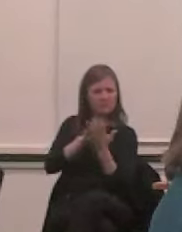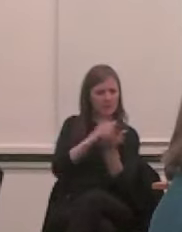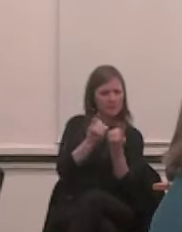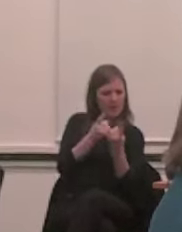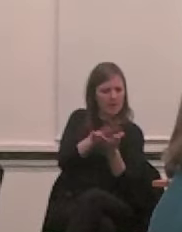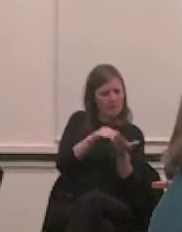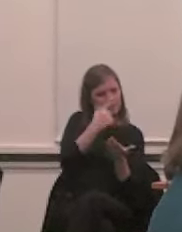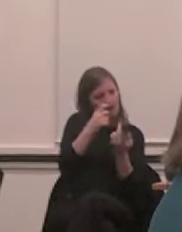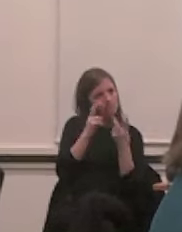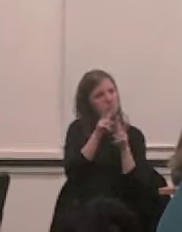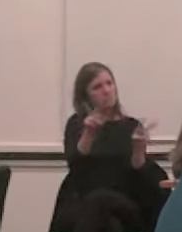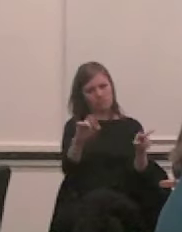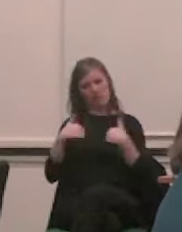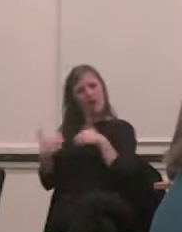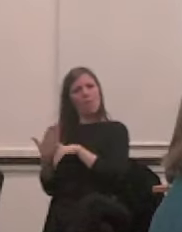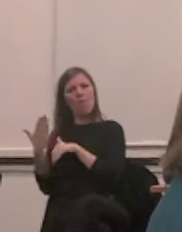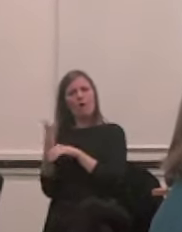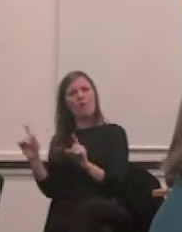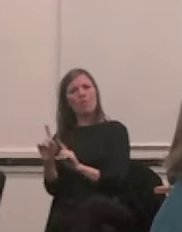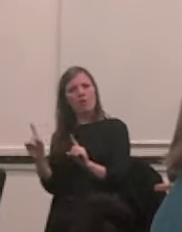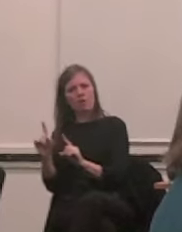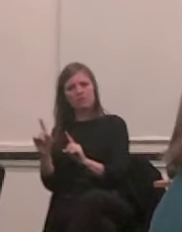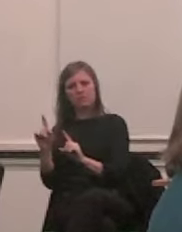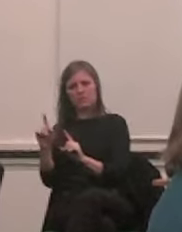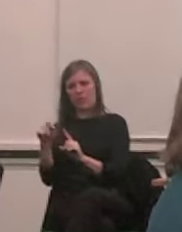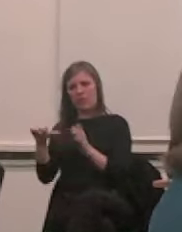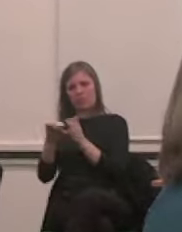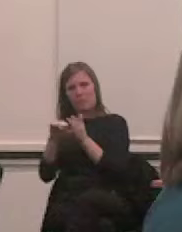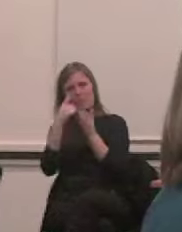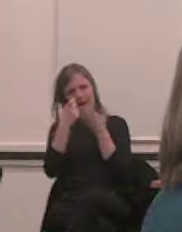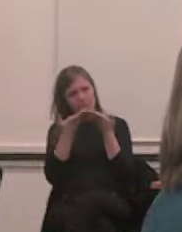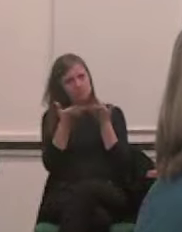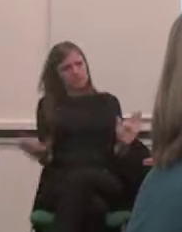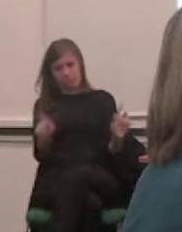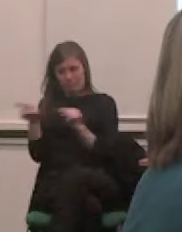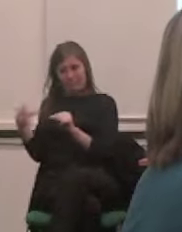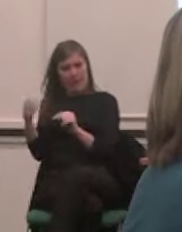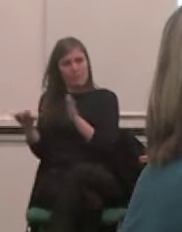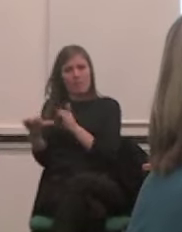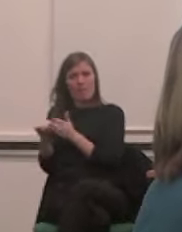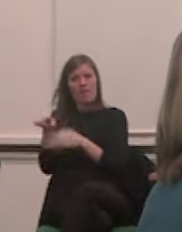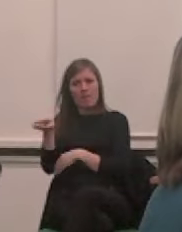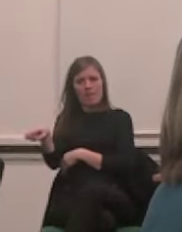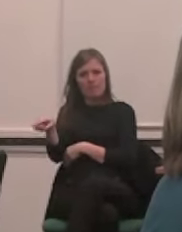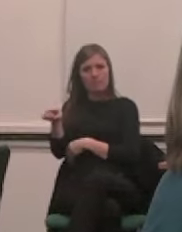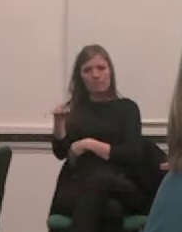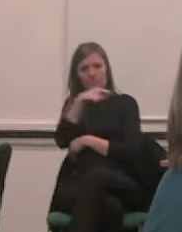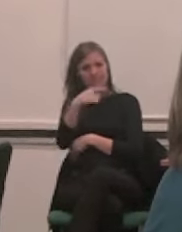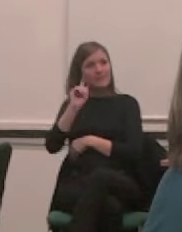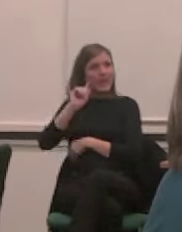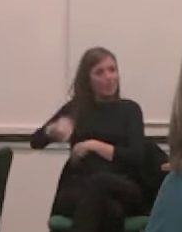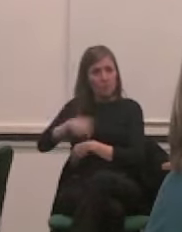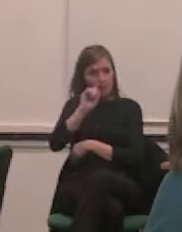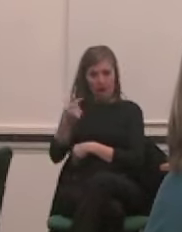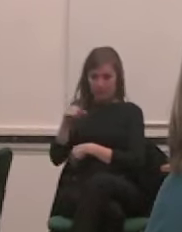doing and to kind of bring the problems into a very public space, so they basically couldn't be ignored by the powers